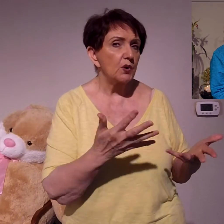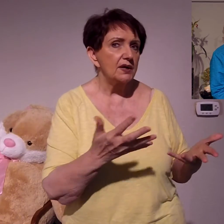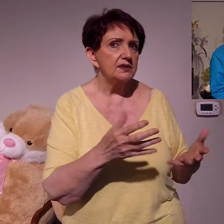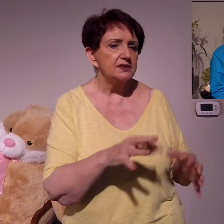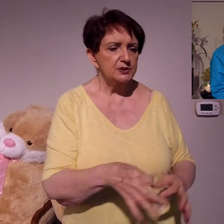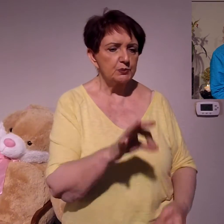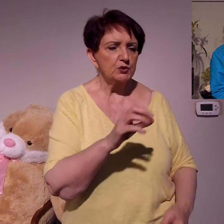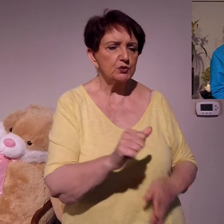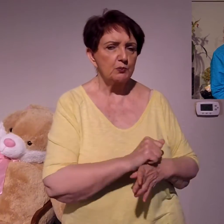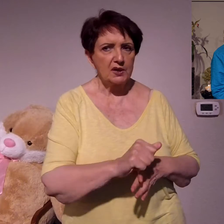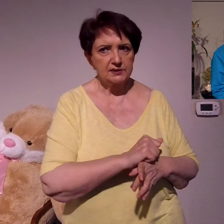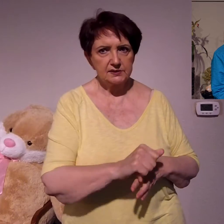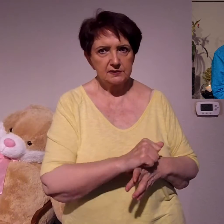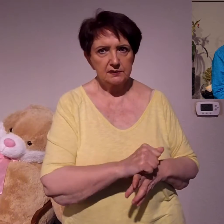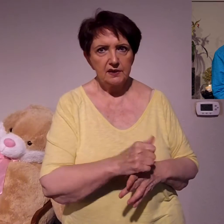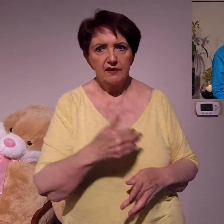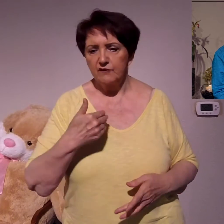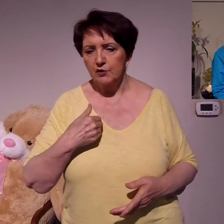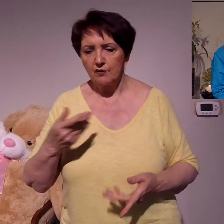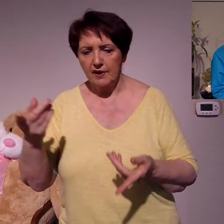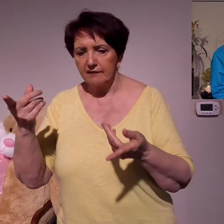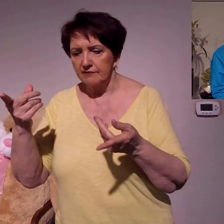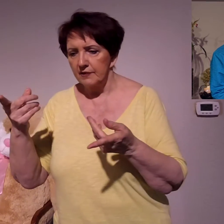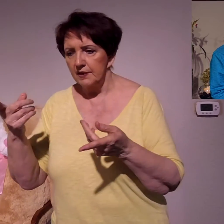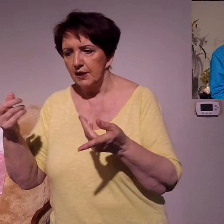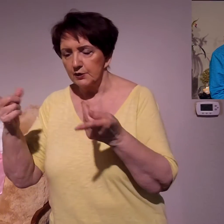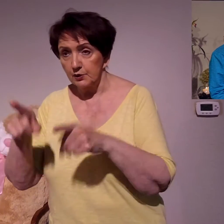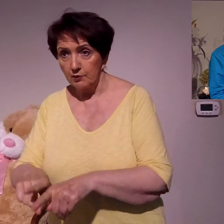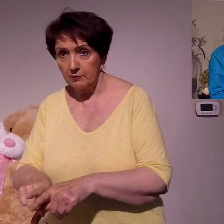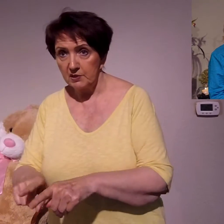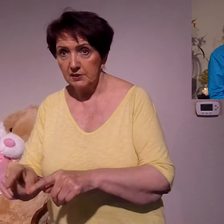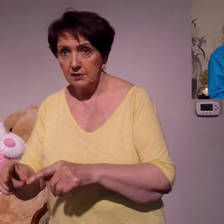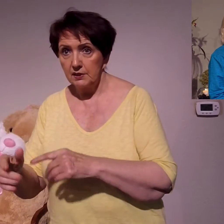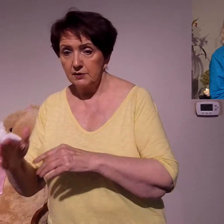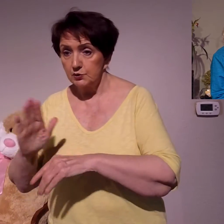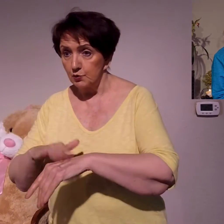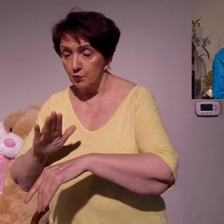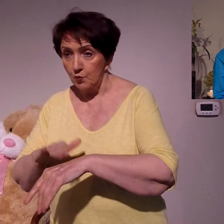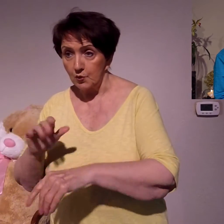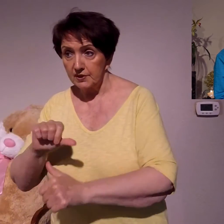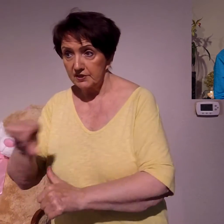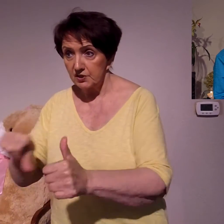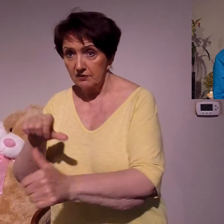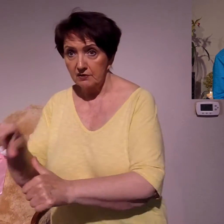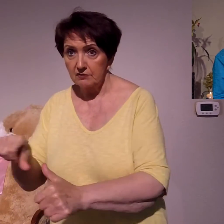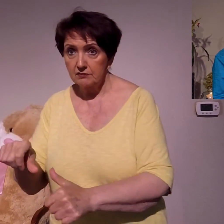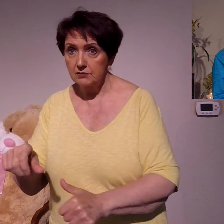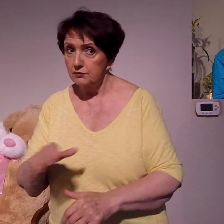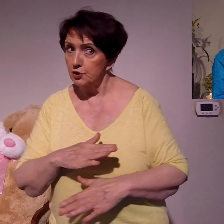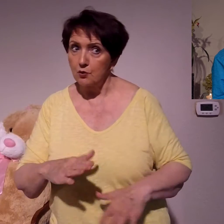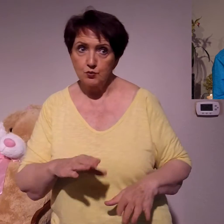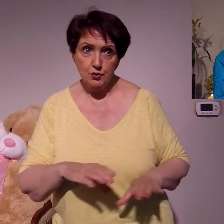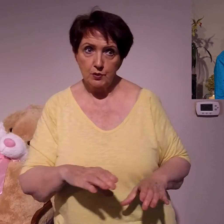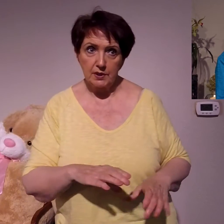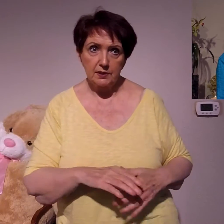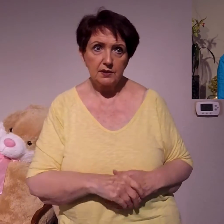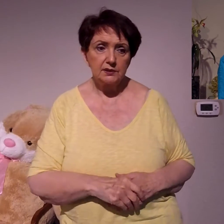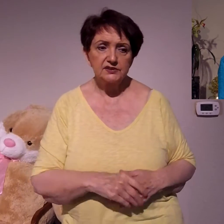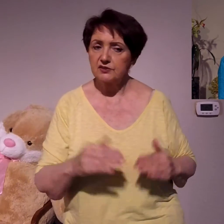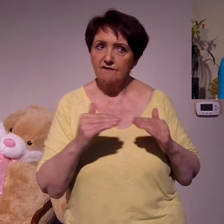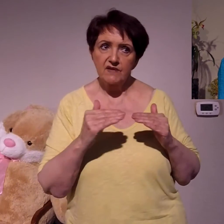that's really important. If you don't have an agreement to call each other out, don't do it, because we are not each other's thought police, and it's not